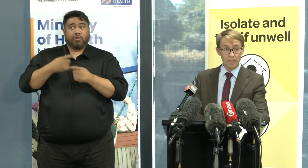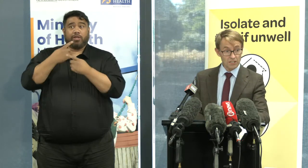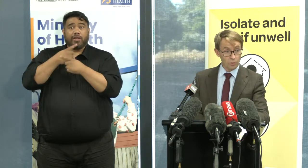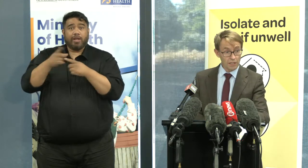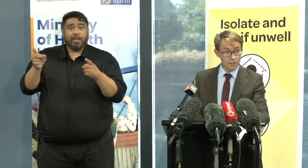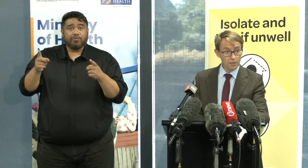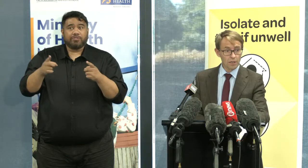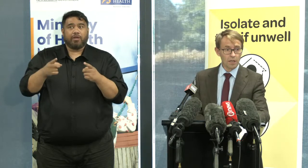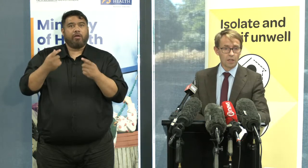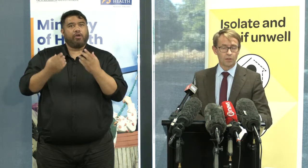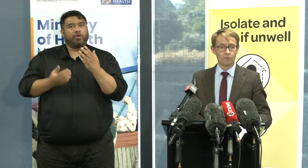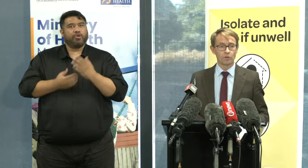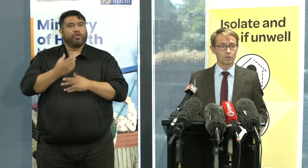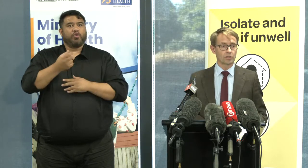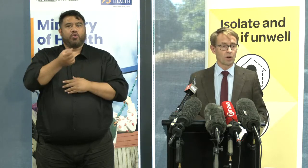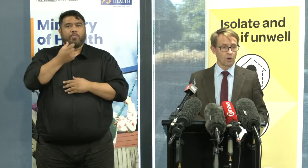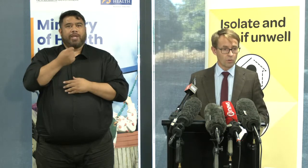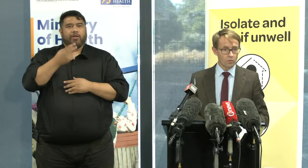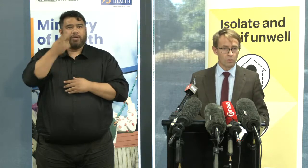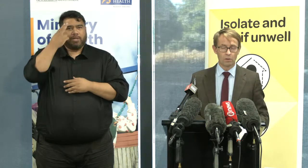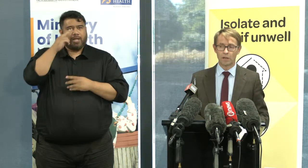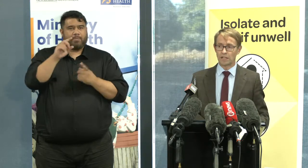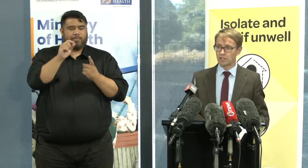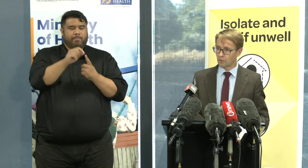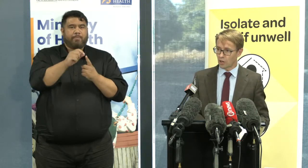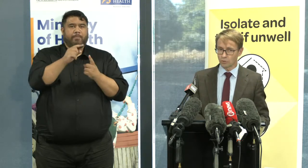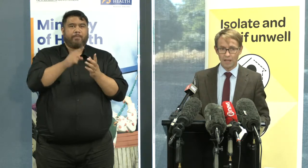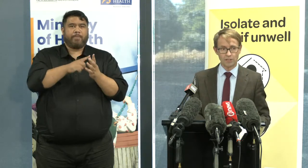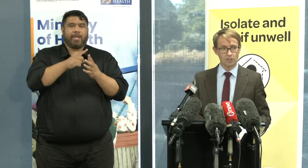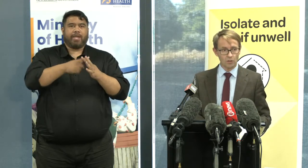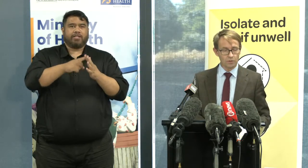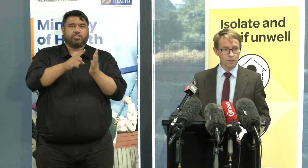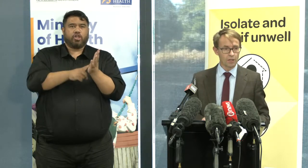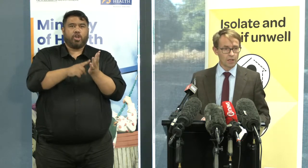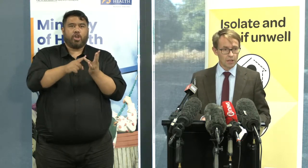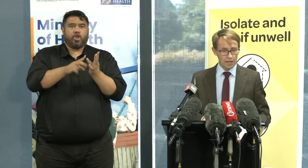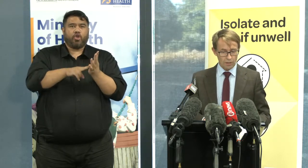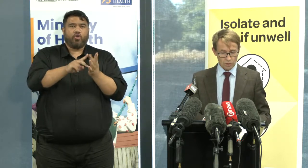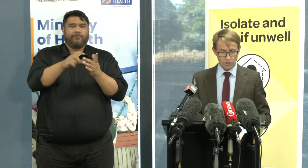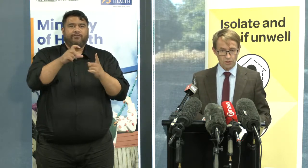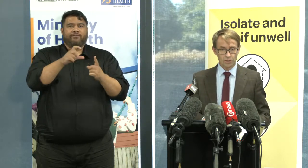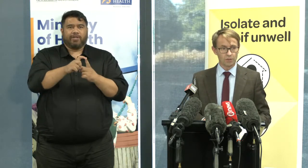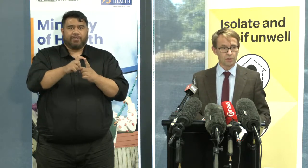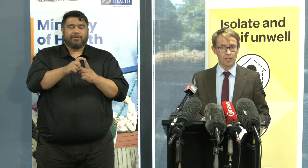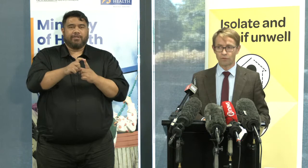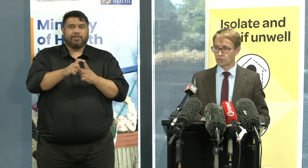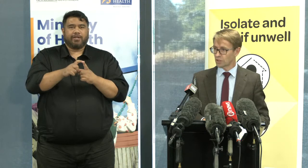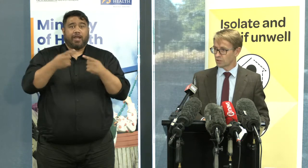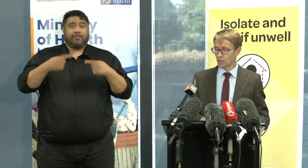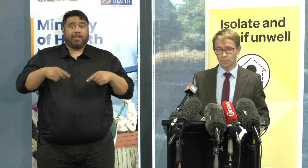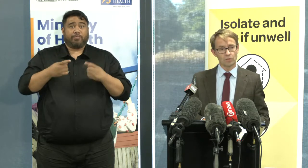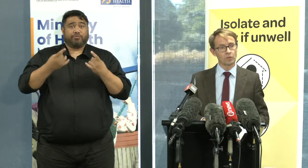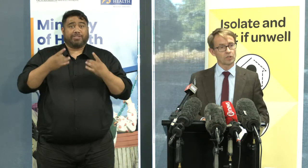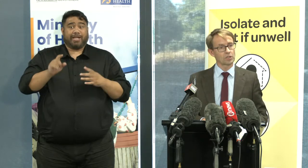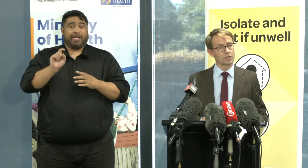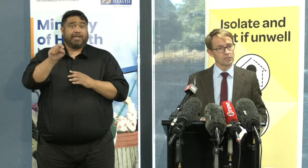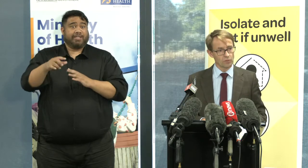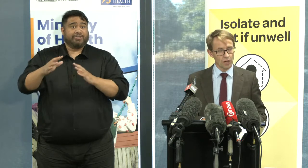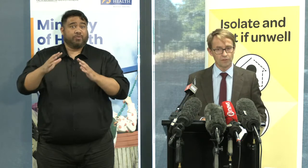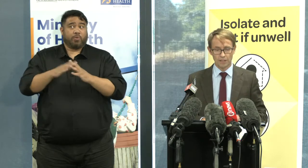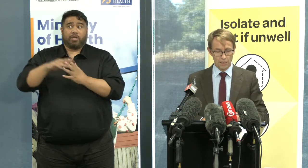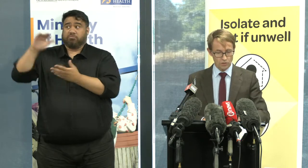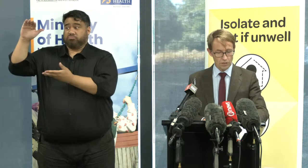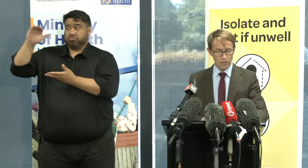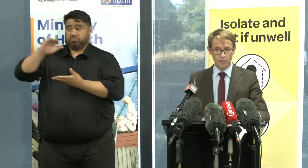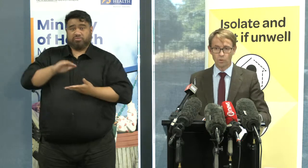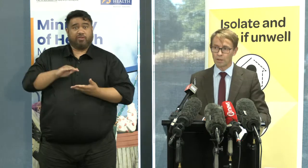available from next week the first oral antiviral, Paxlovid, which is our first consignment of which has